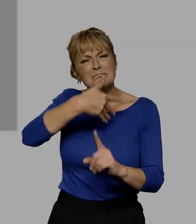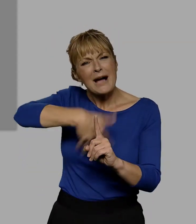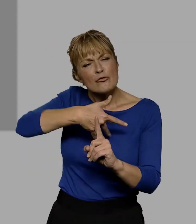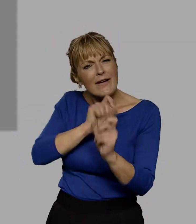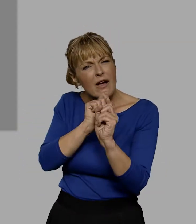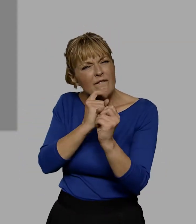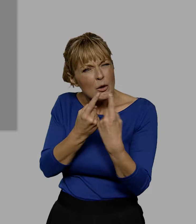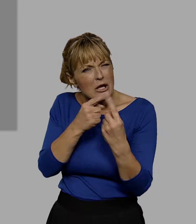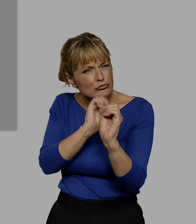Background.